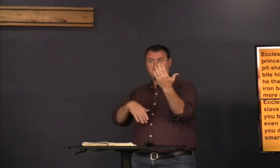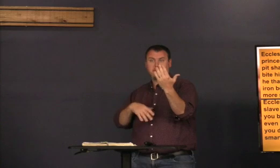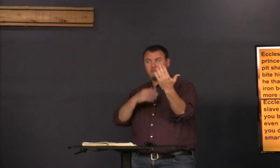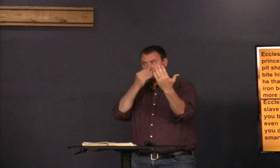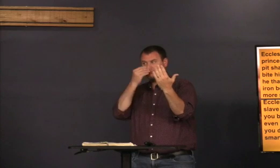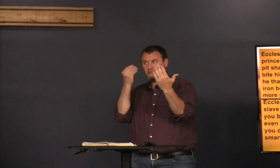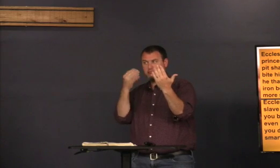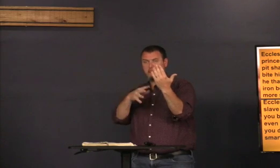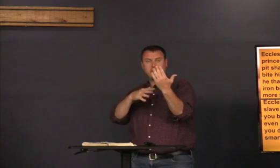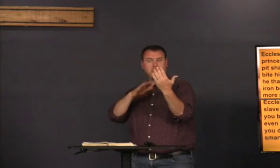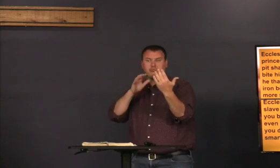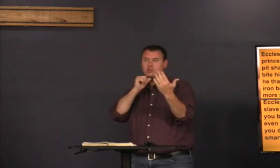Walk away. Forget.